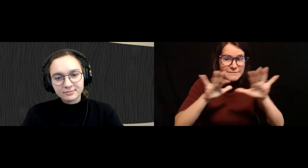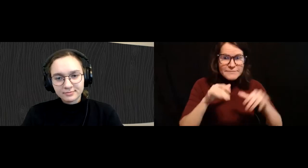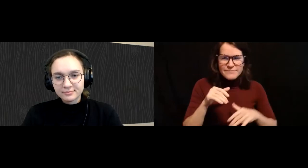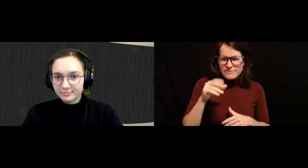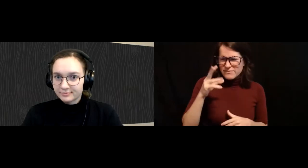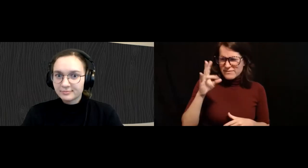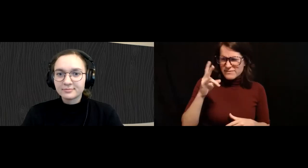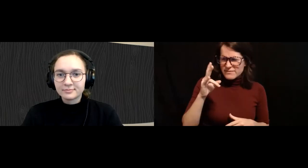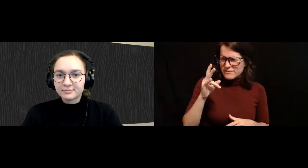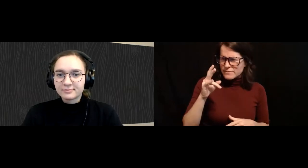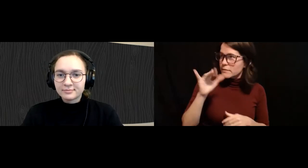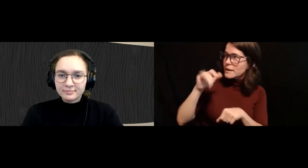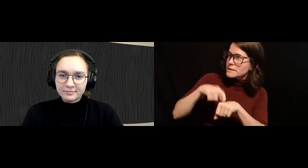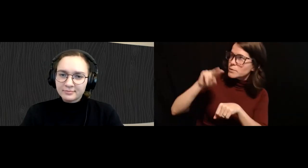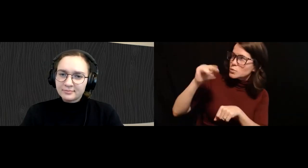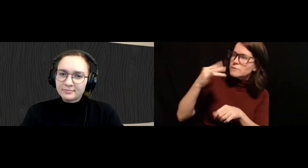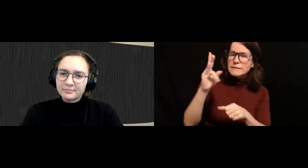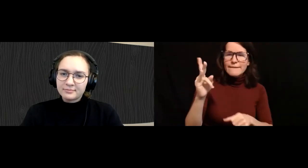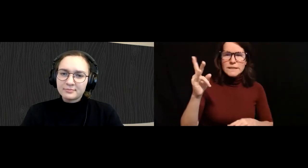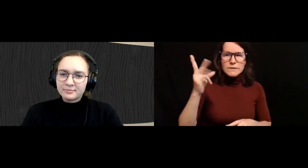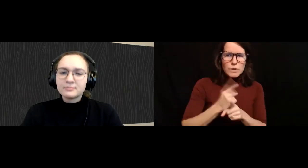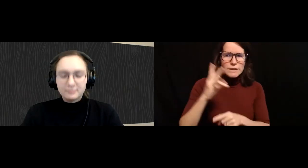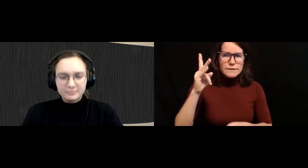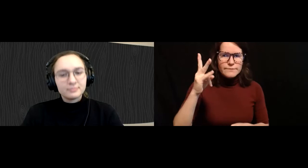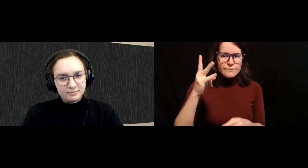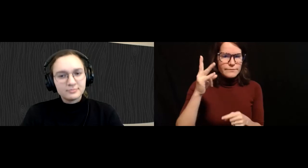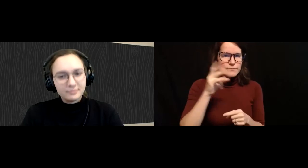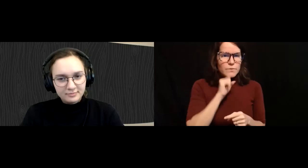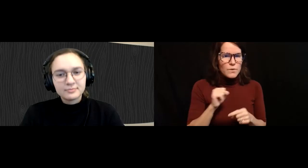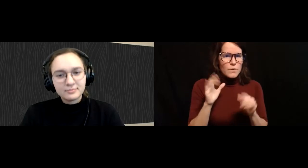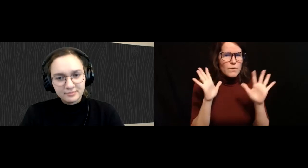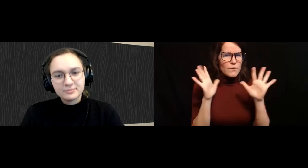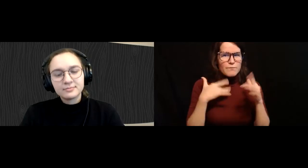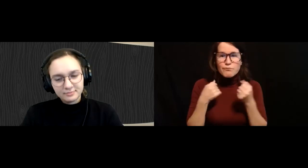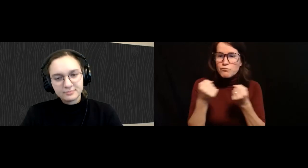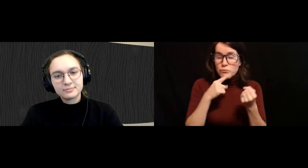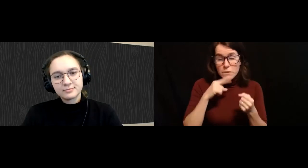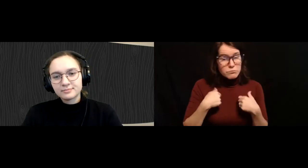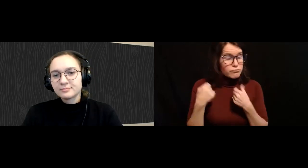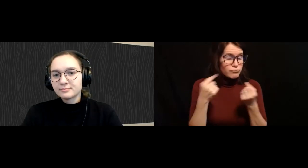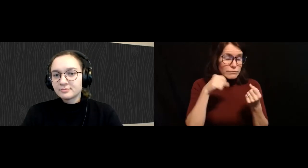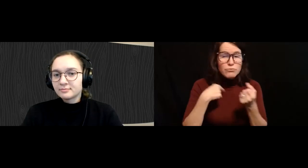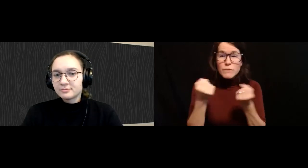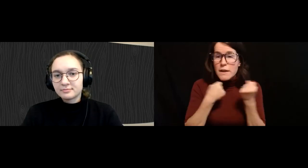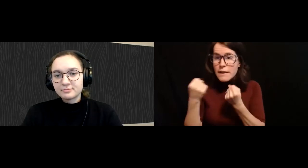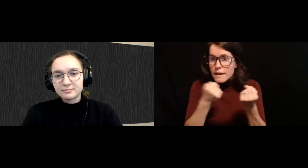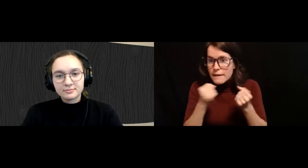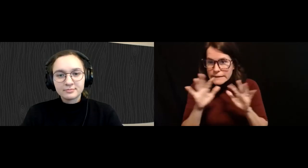the driver's test. And I think, what was it? Let me think of it. Was I 17 years old? I think I was. I was super excited to drive